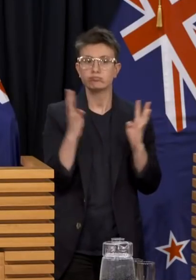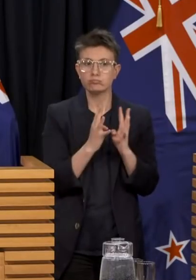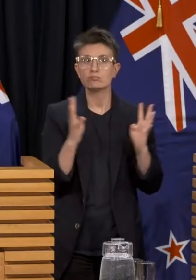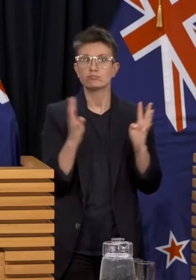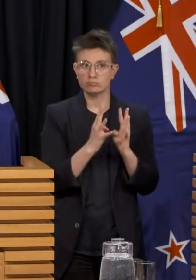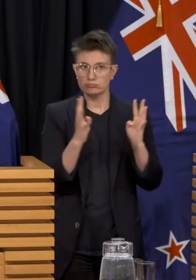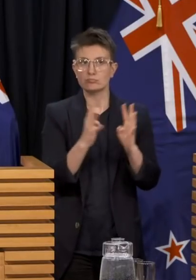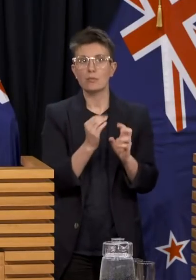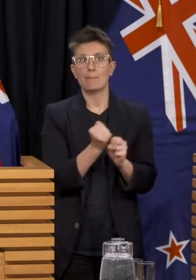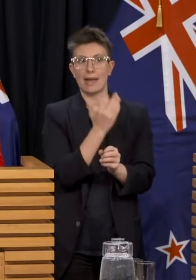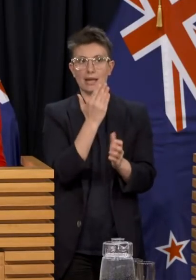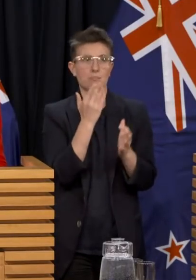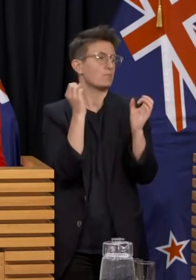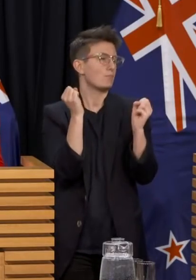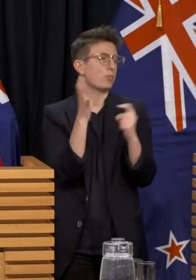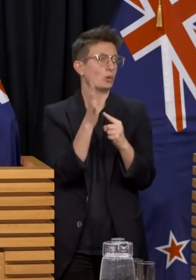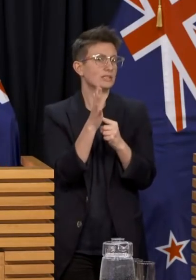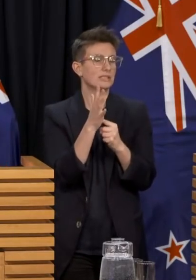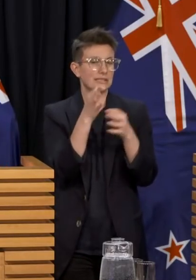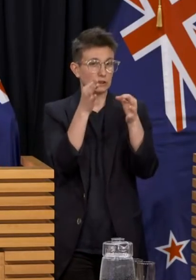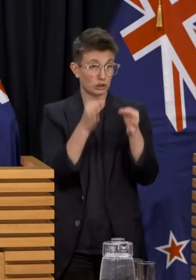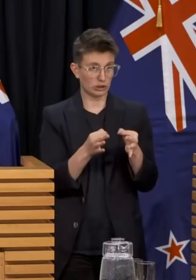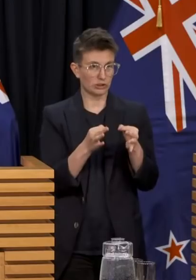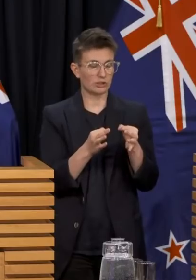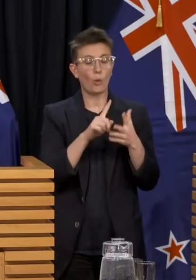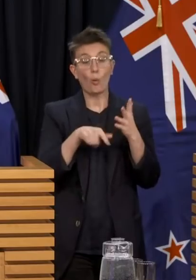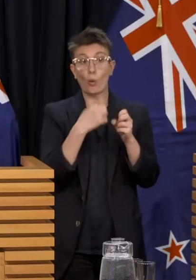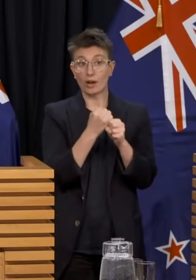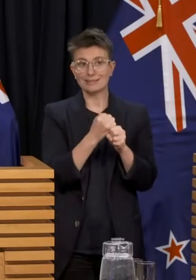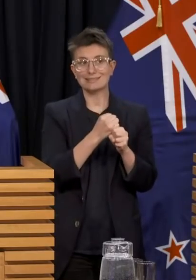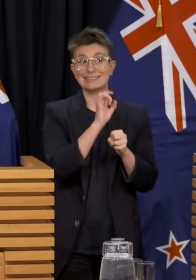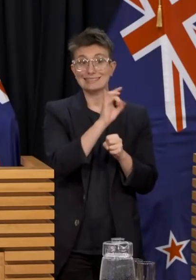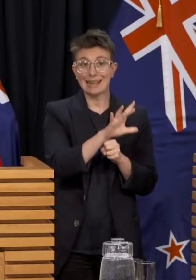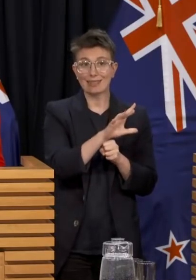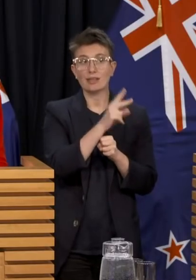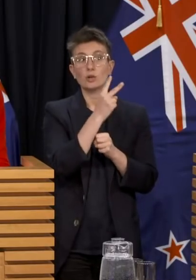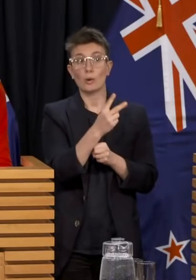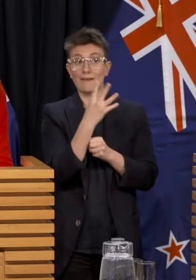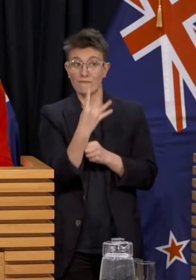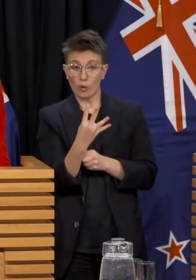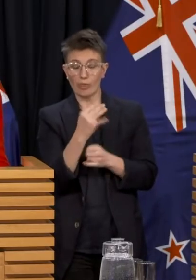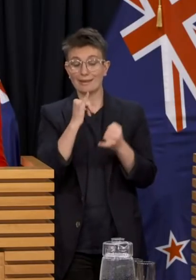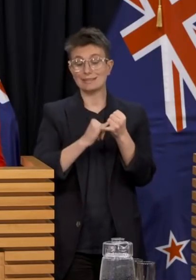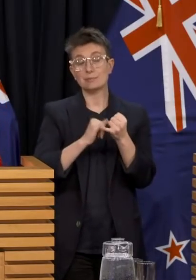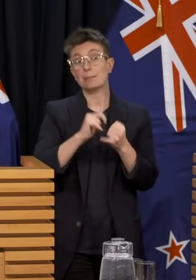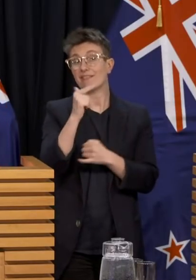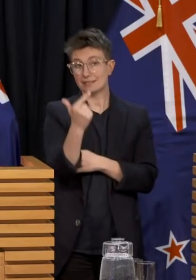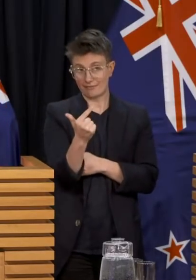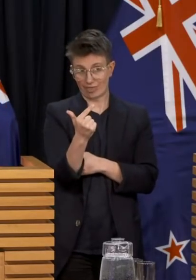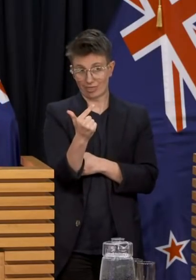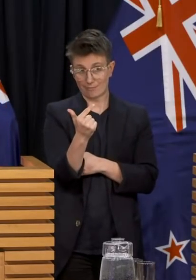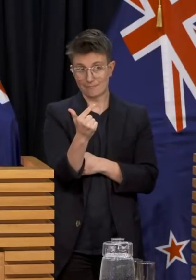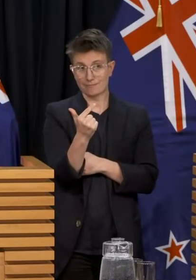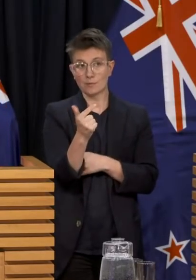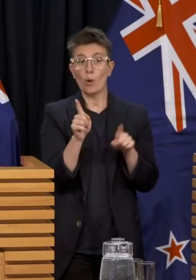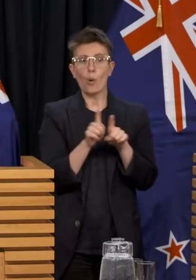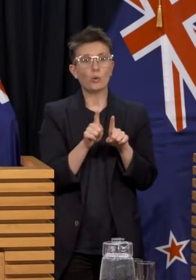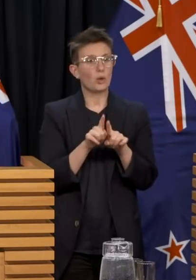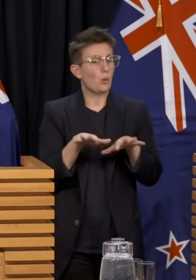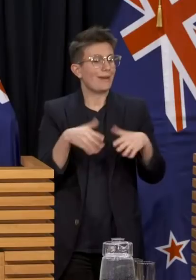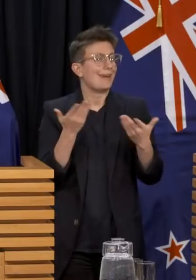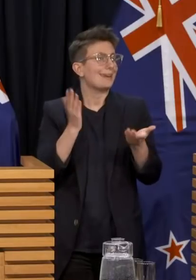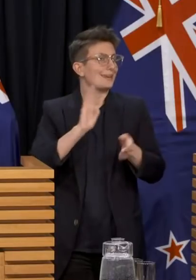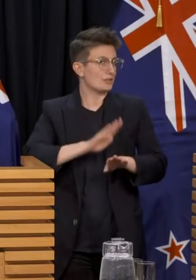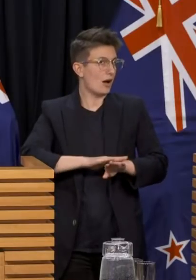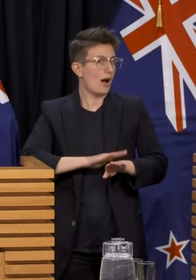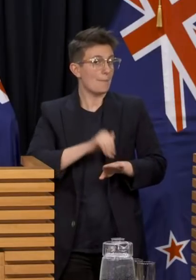held on August the 10th, 24th and September the 7th. I'm also able to convene ministers remotely